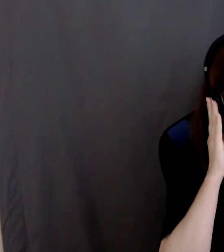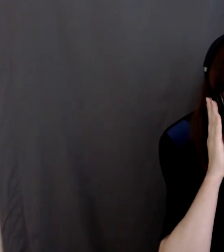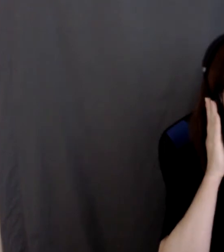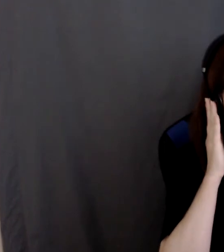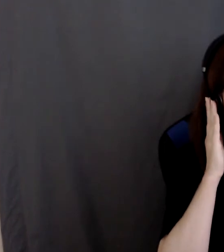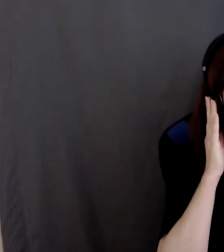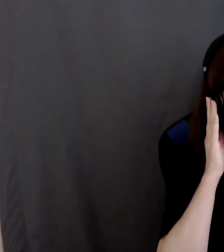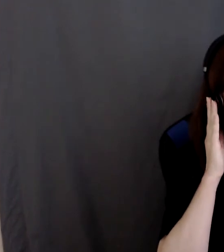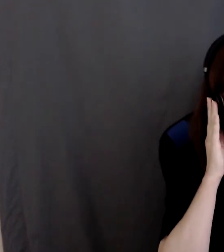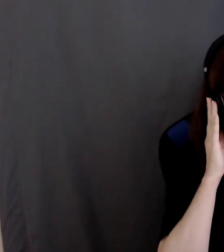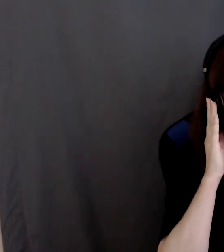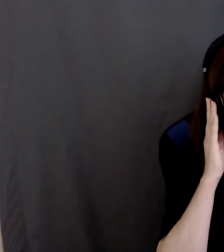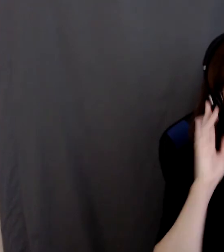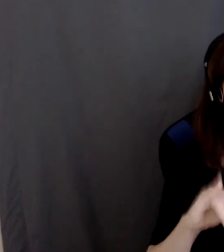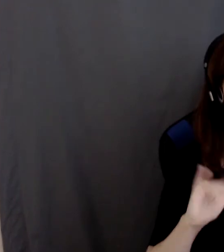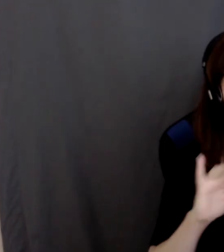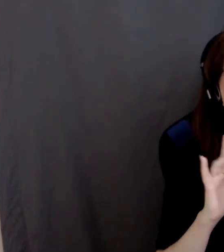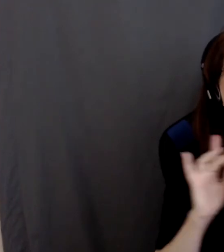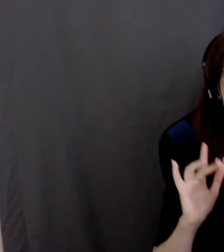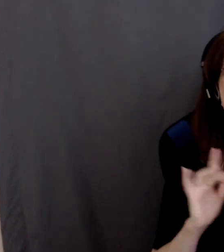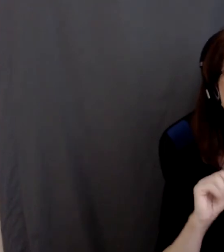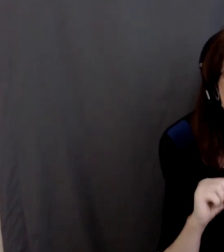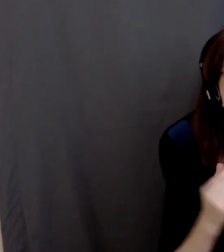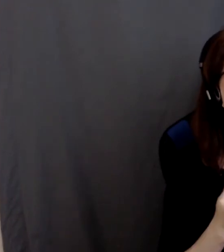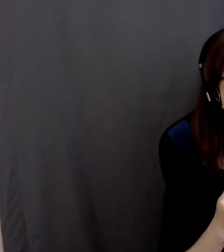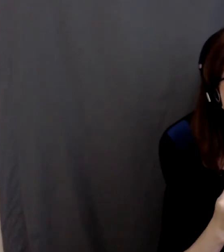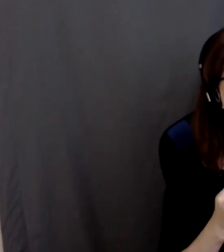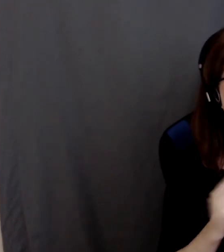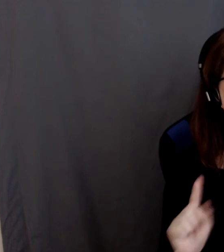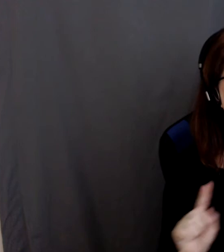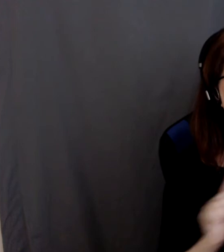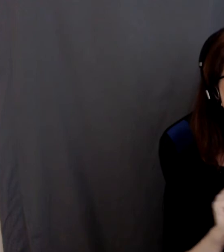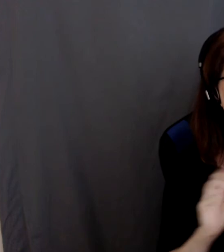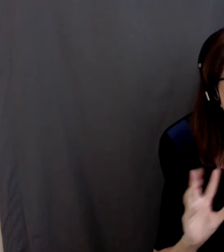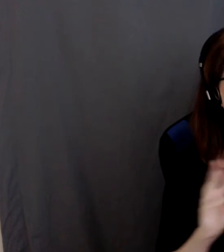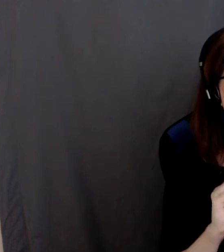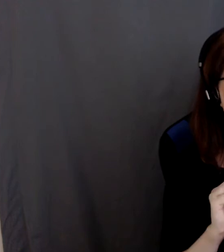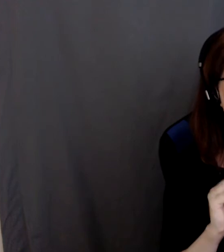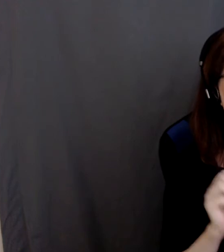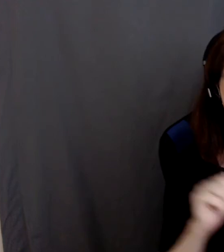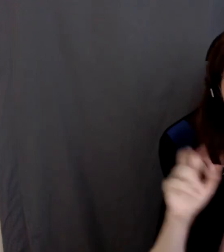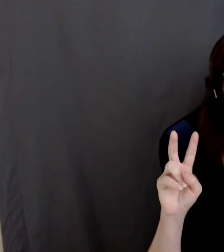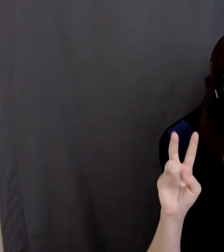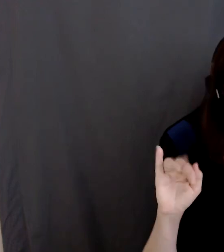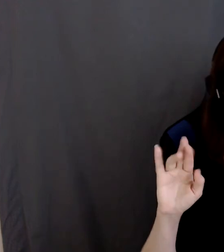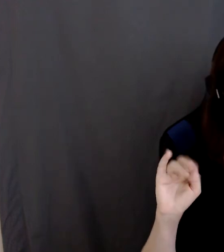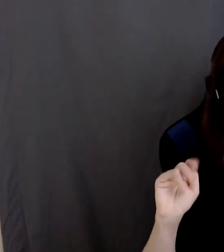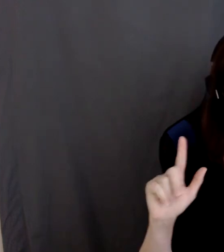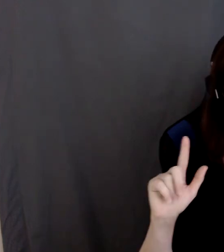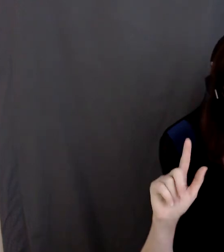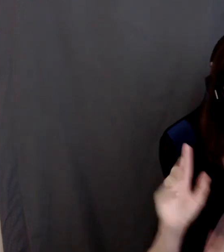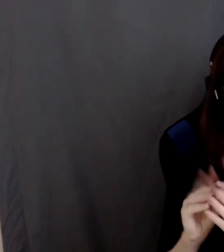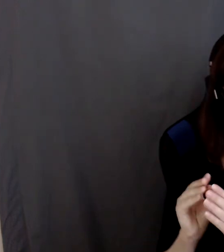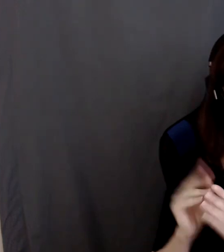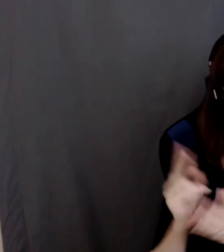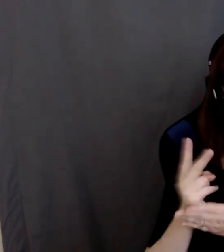networking group that gets together with virtual meetings every other week.